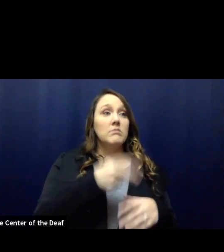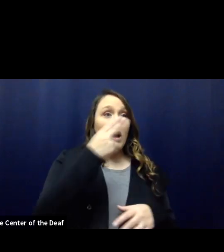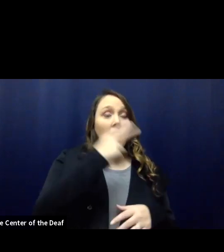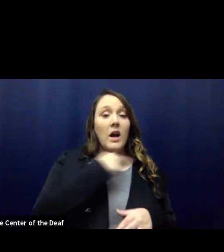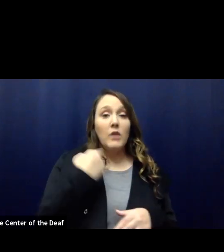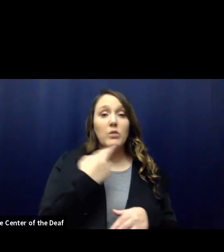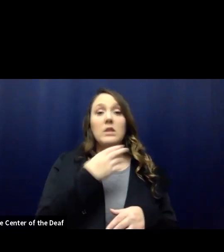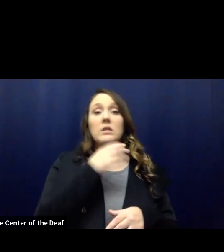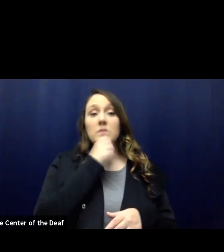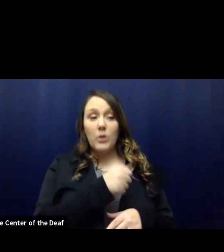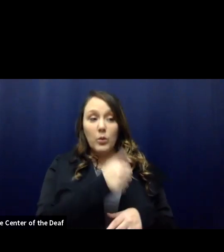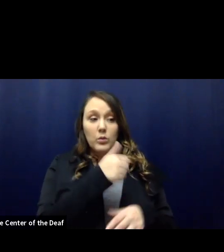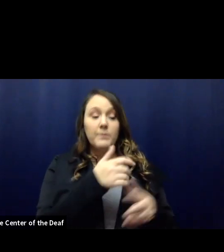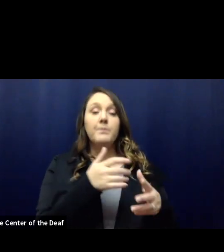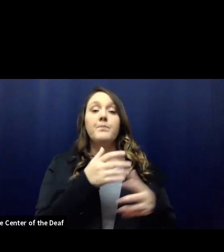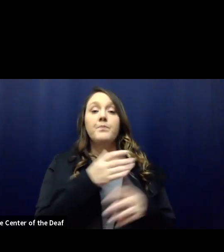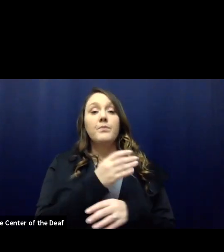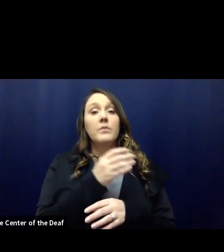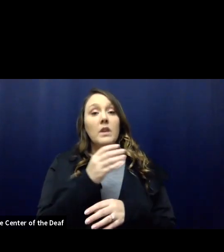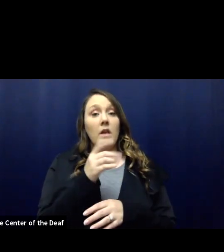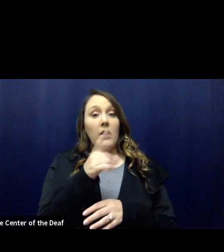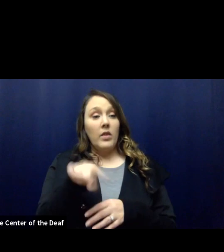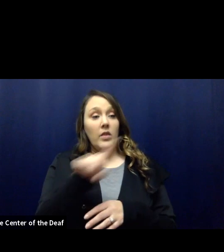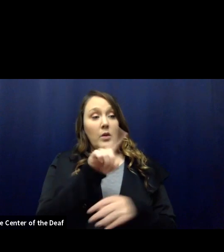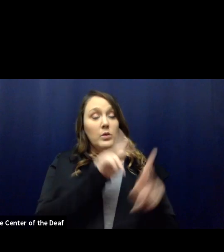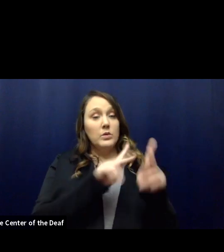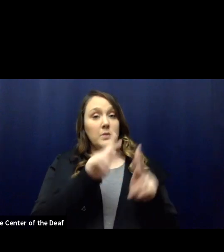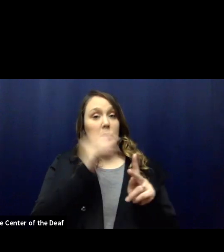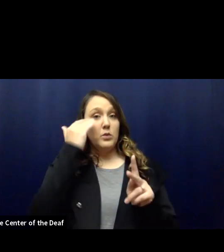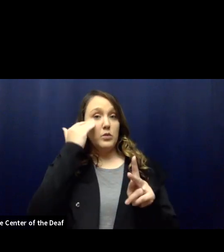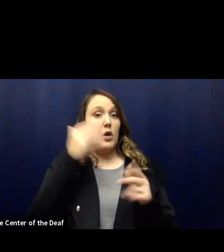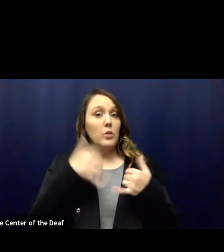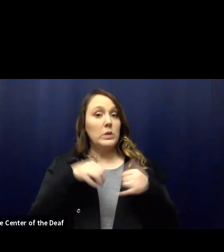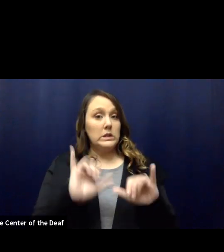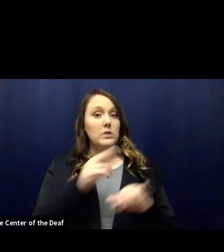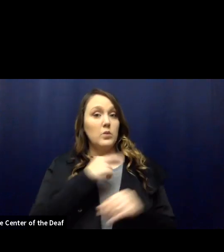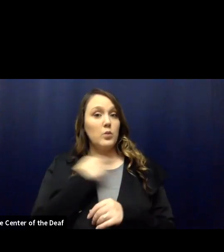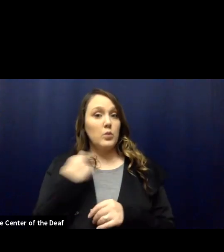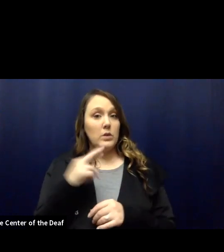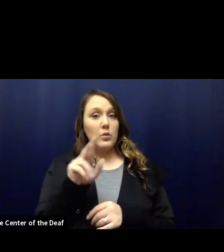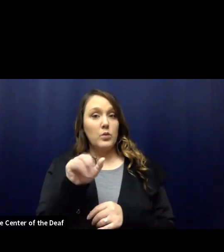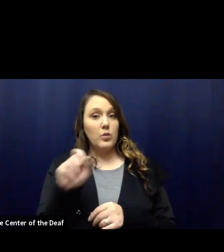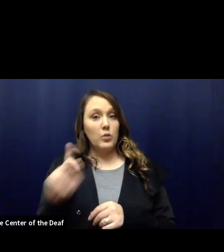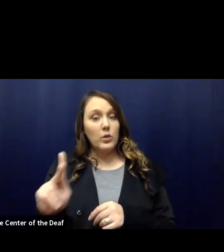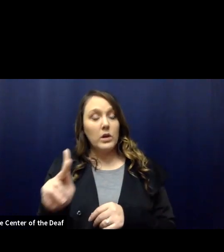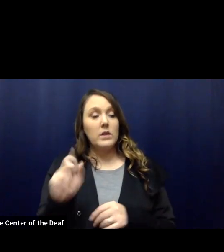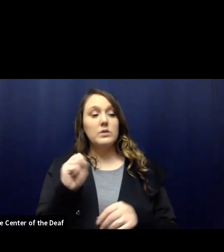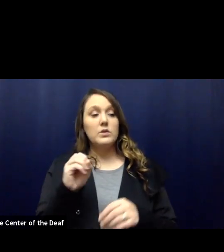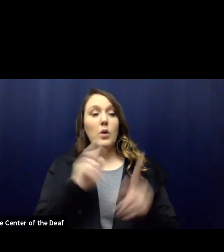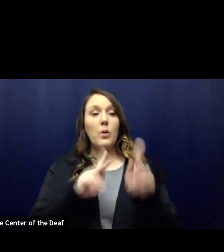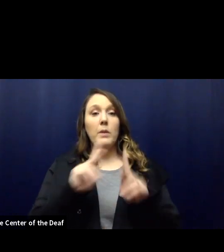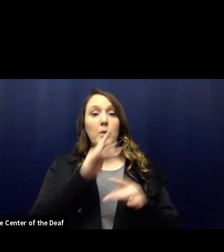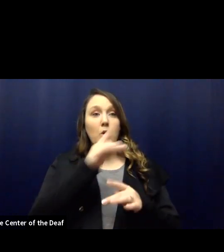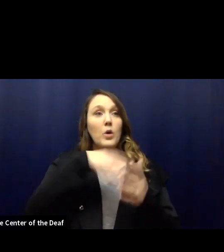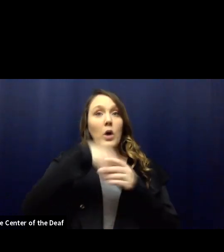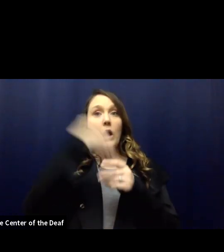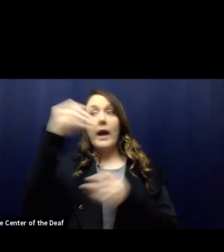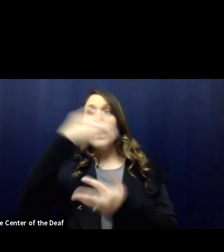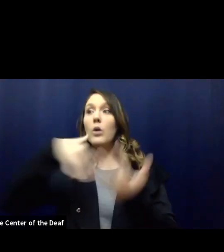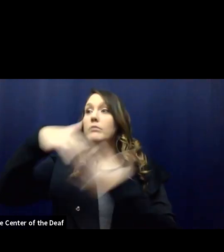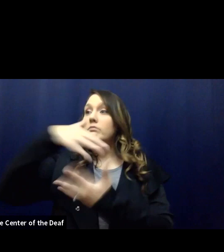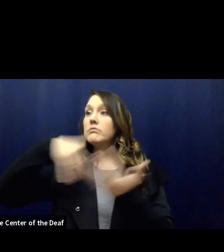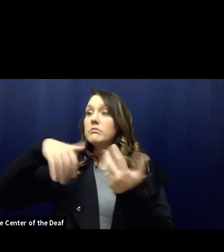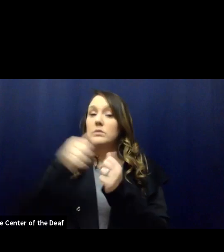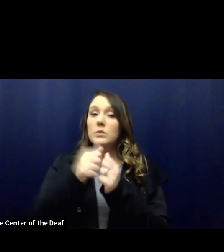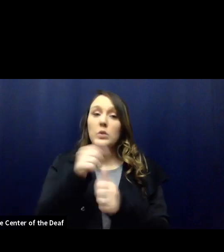those folks continue to know that they are at risk. And so the people that are out and moving around and interacting with each other and